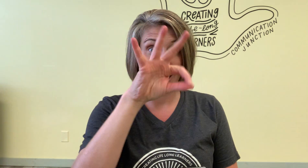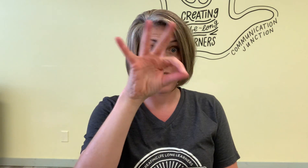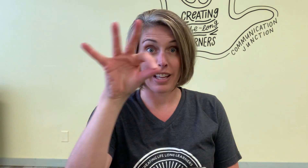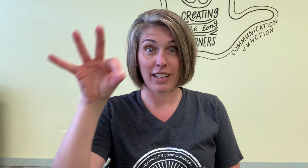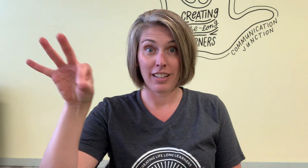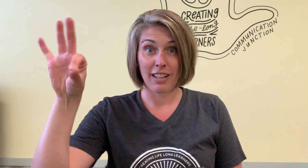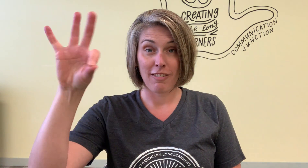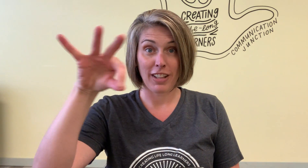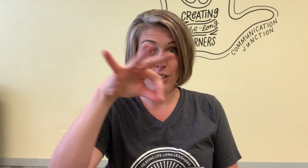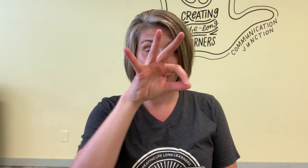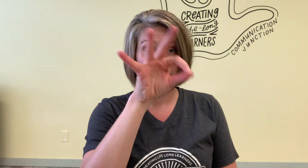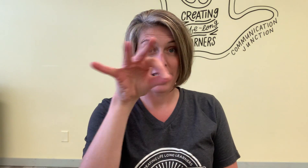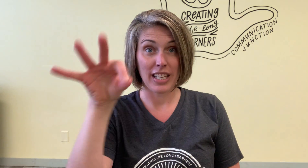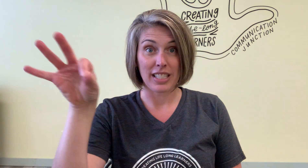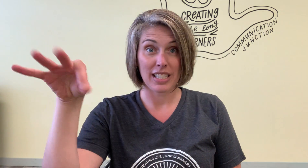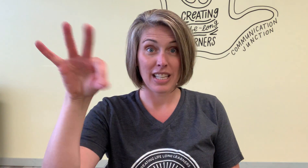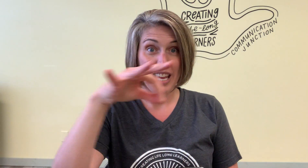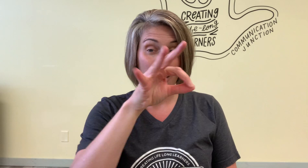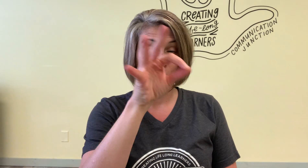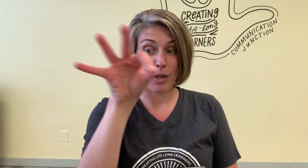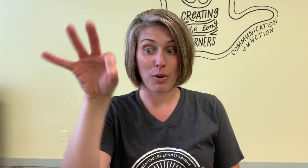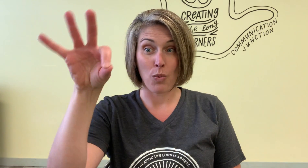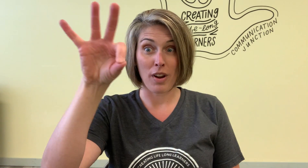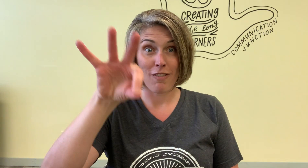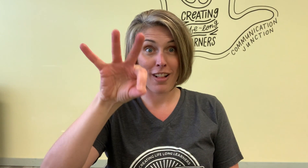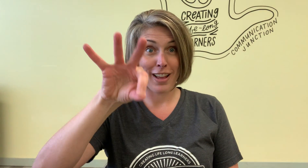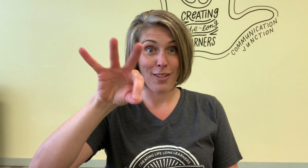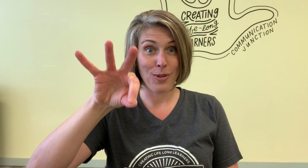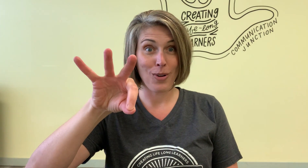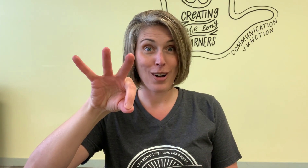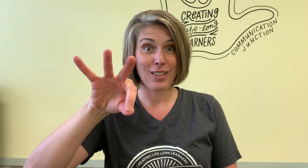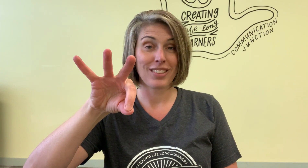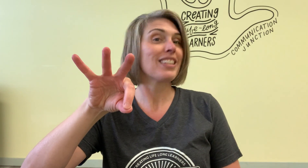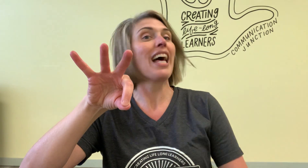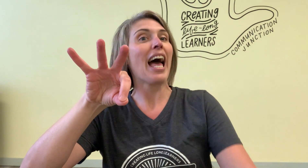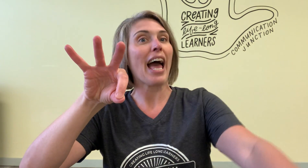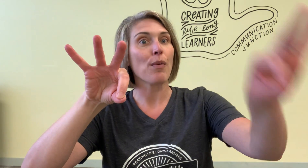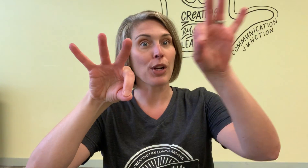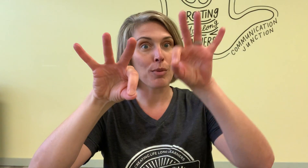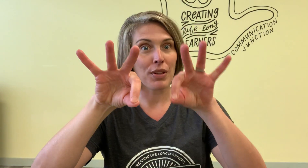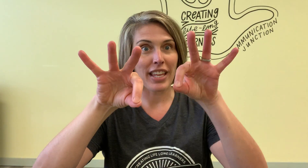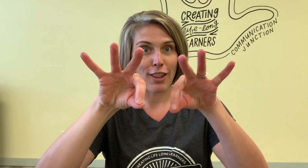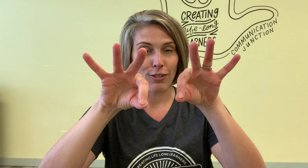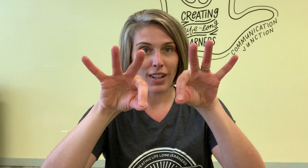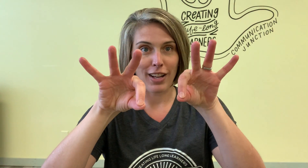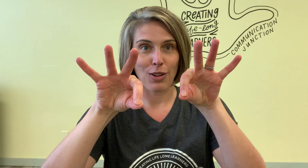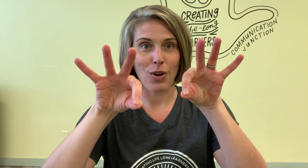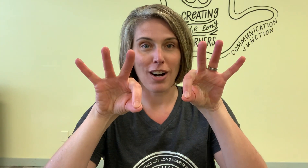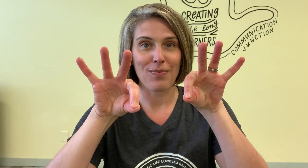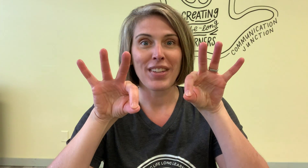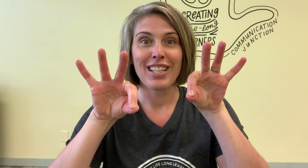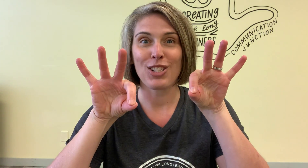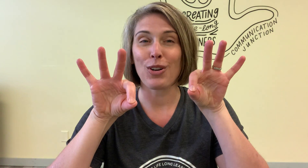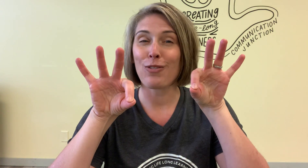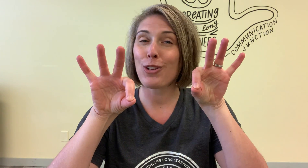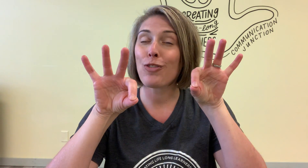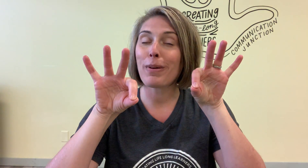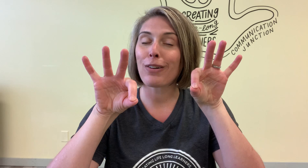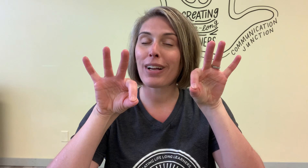fly flies around like this. And we're gonna put one fly on the wall, and we're gonna put the other fly on the wall. So if you've been around